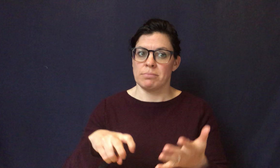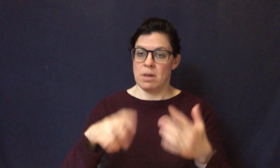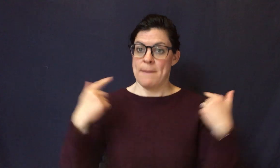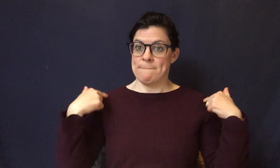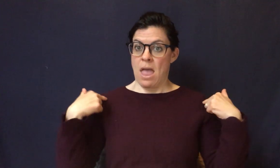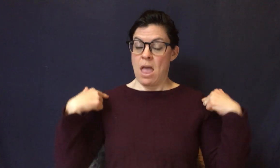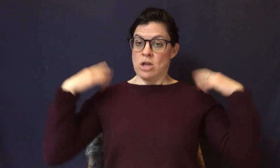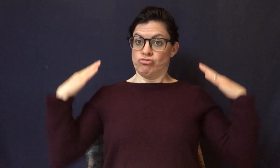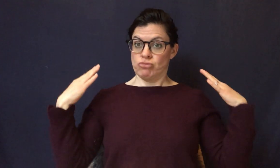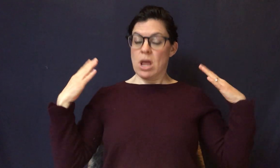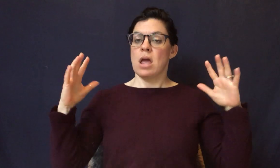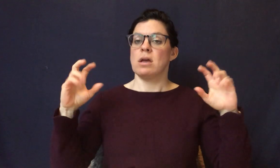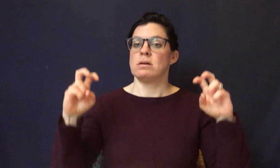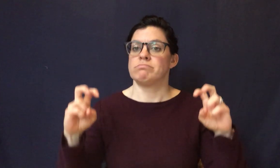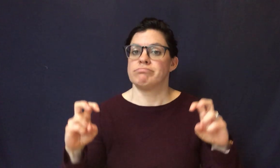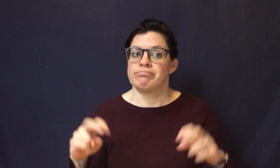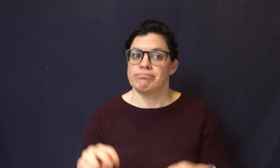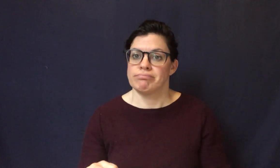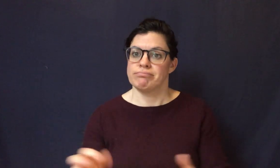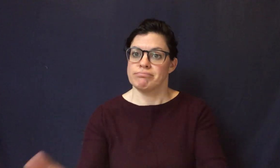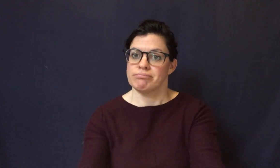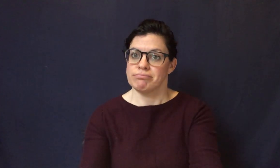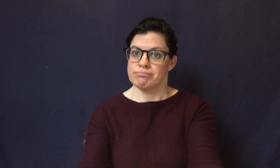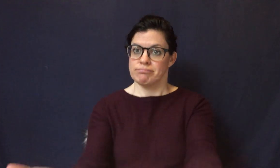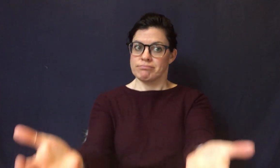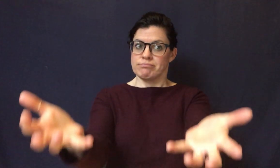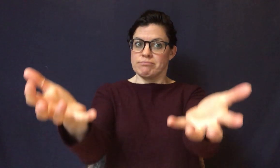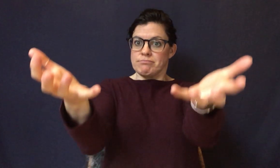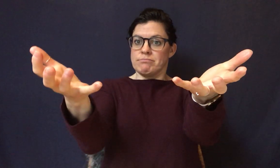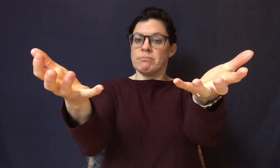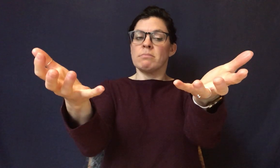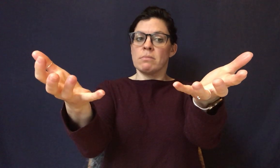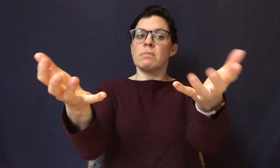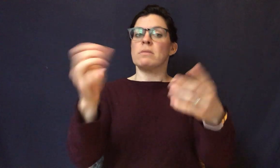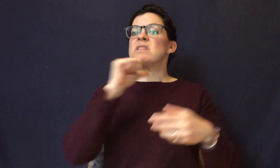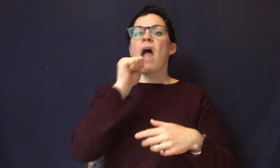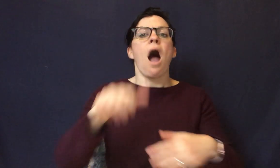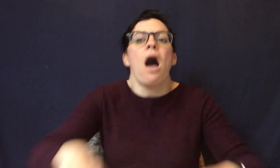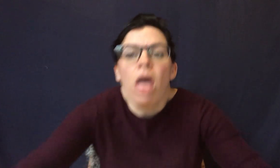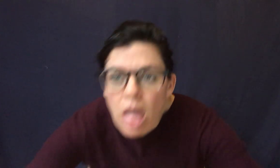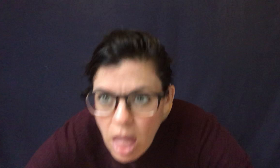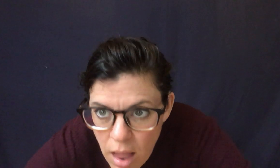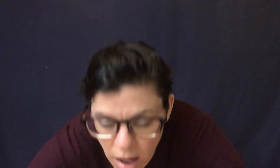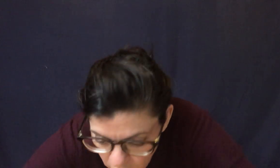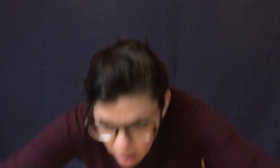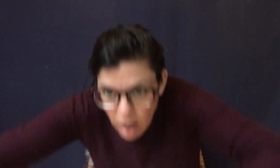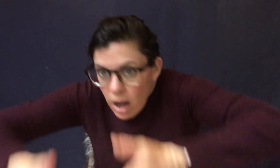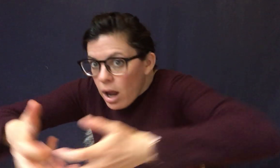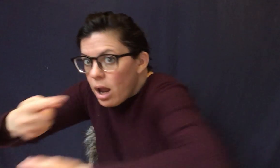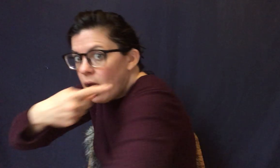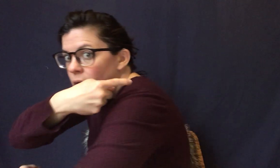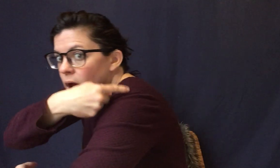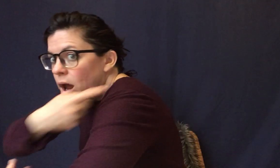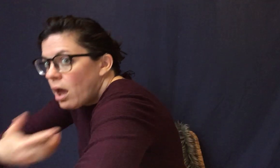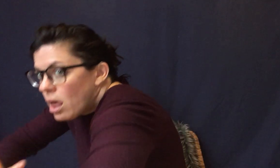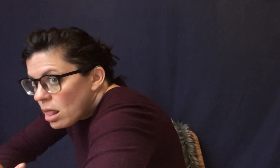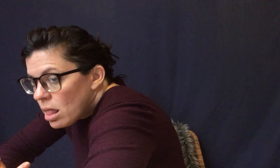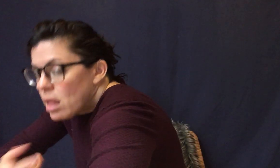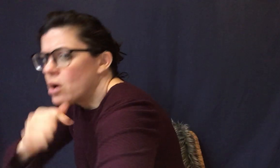back, but his knees are still bent. Okay. And he's coming up with his knees, pushing his knees back up to get in a position. All right. So you get a